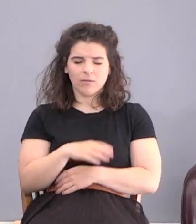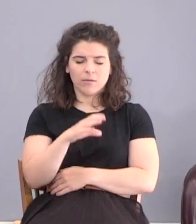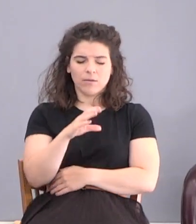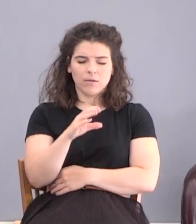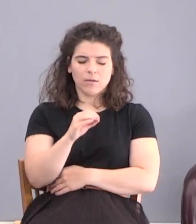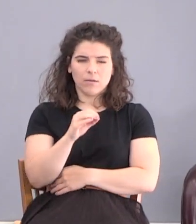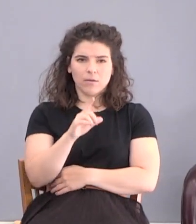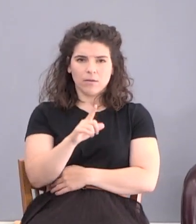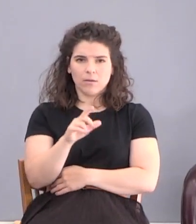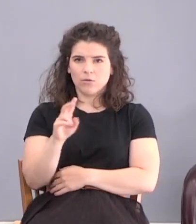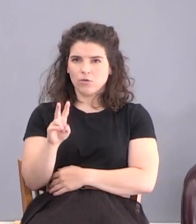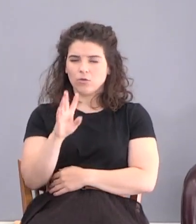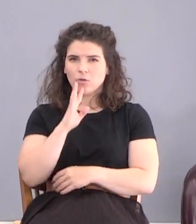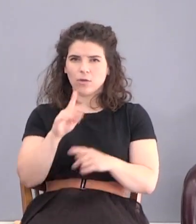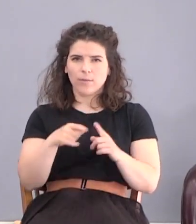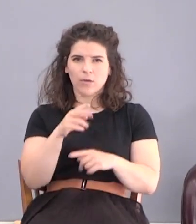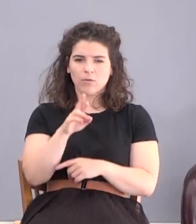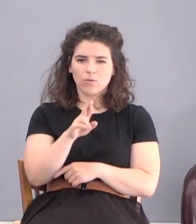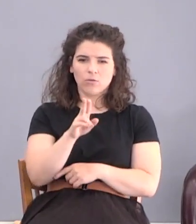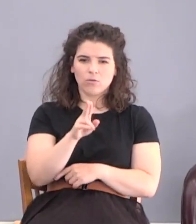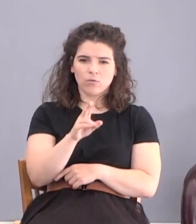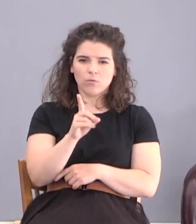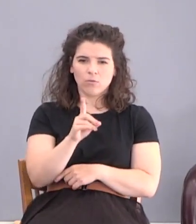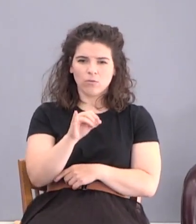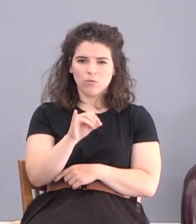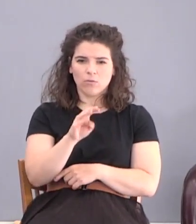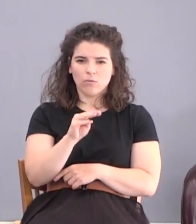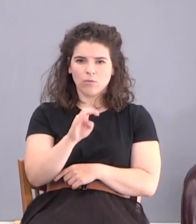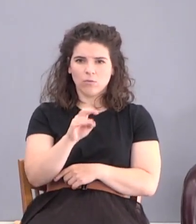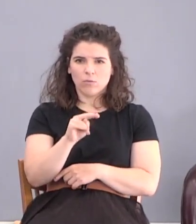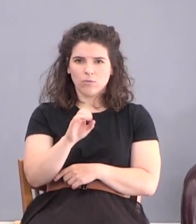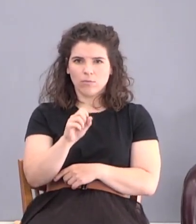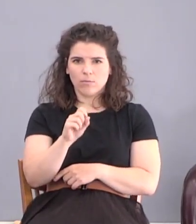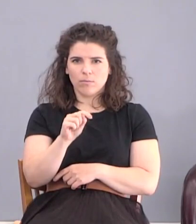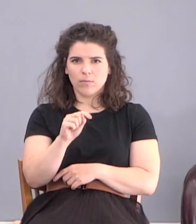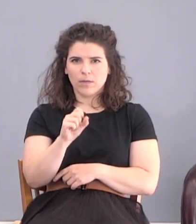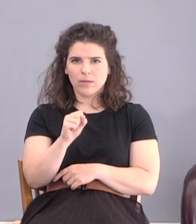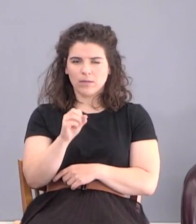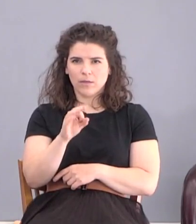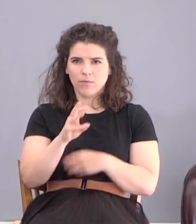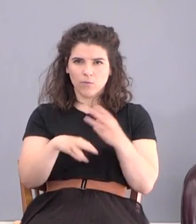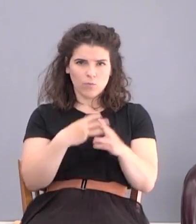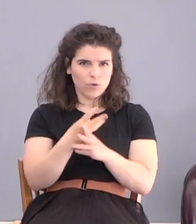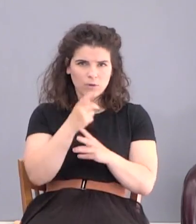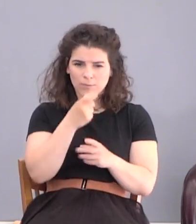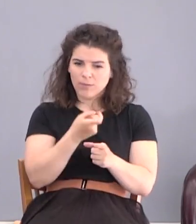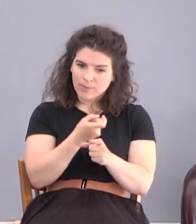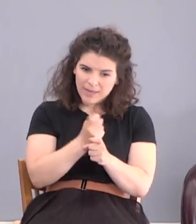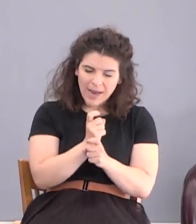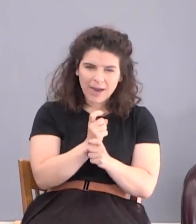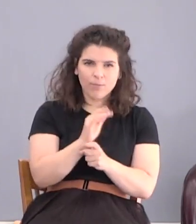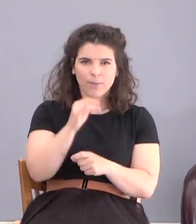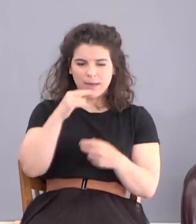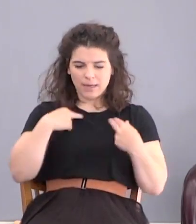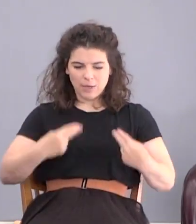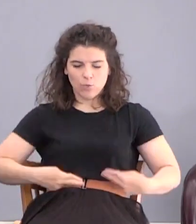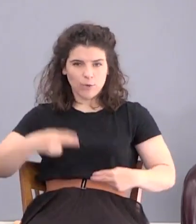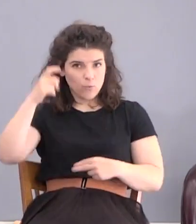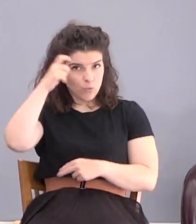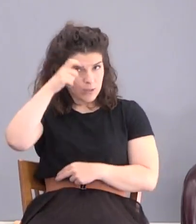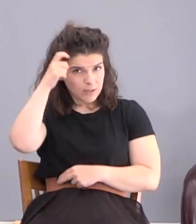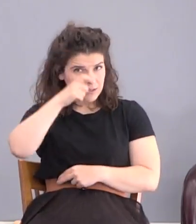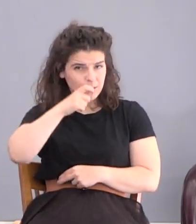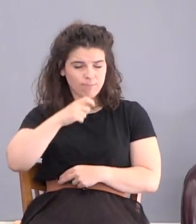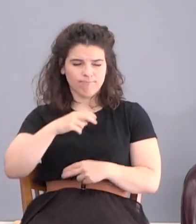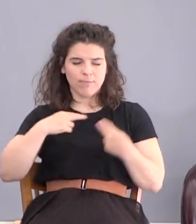talks about the rudiments of the world. It talks about how we aren't supposed to be beguiled by human wisdom and human reasoning. If you look